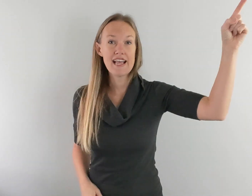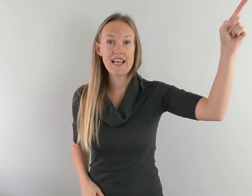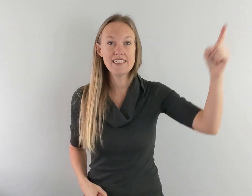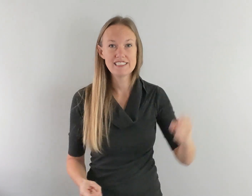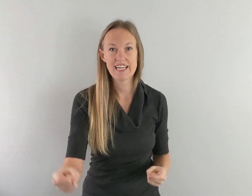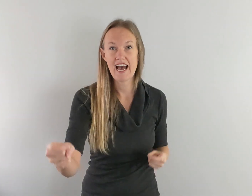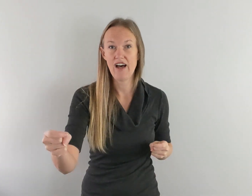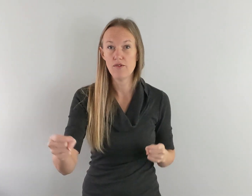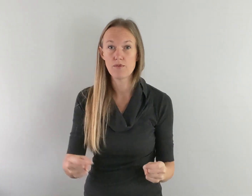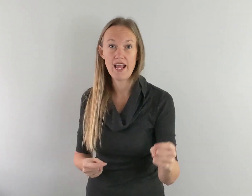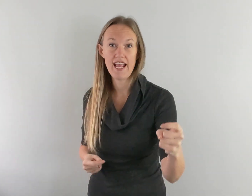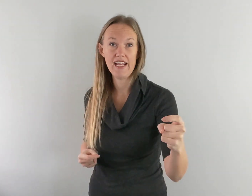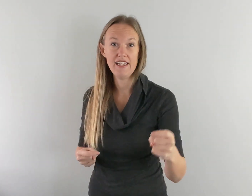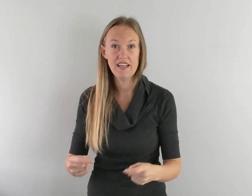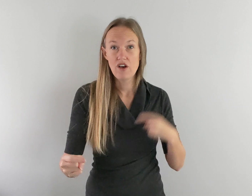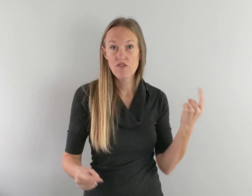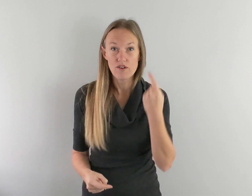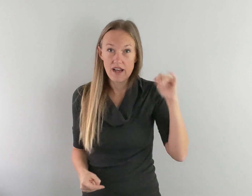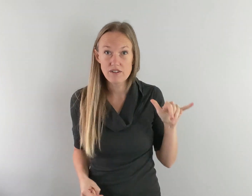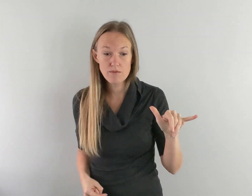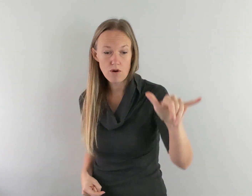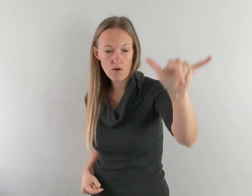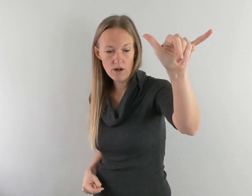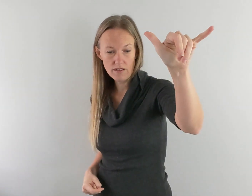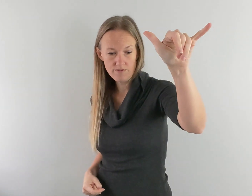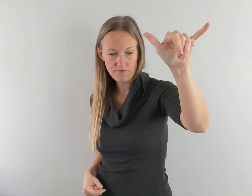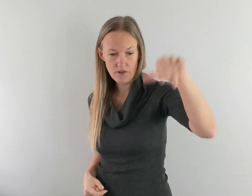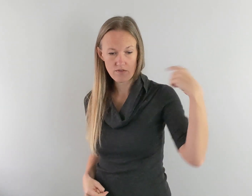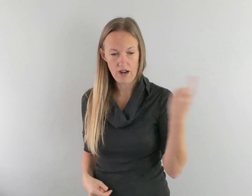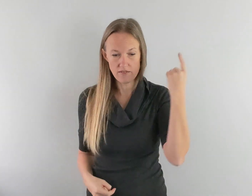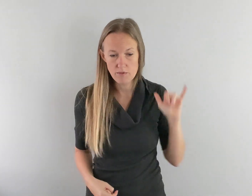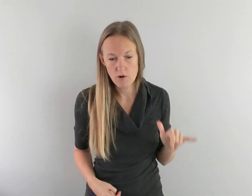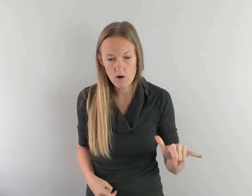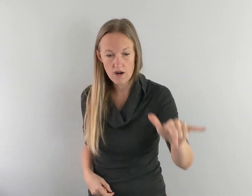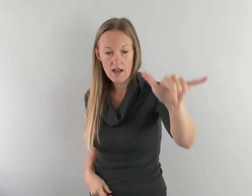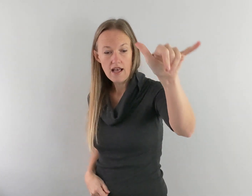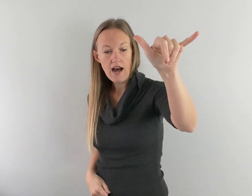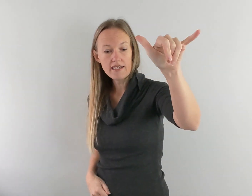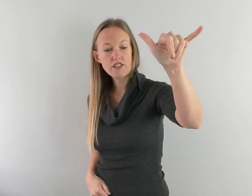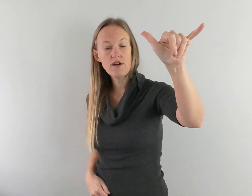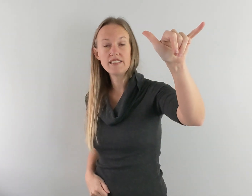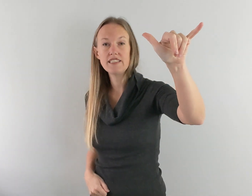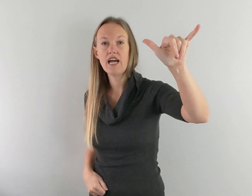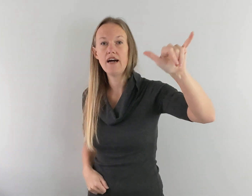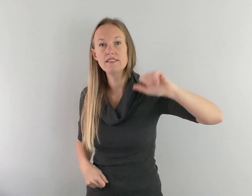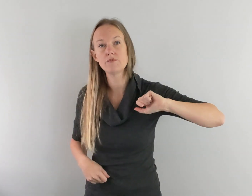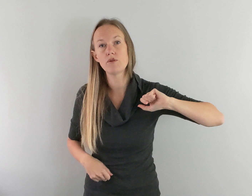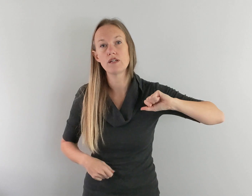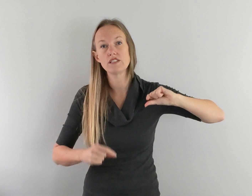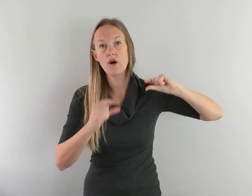He shall reign forevermore. Forevermore. Unto us a child is born. So I'm